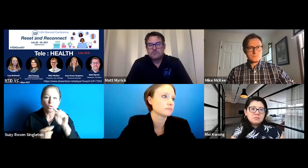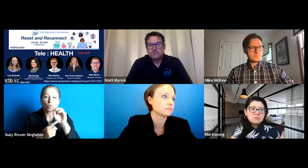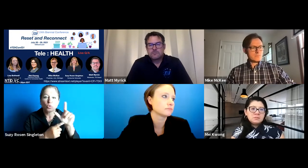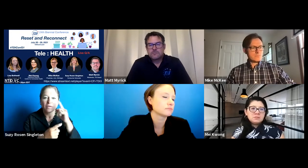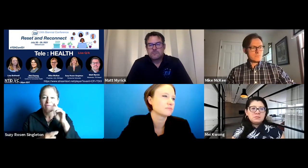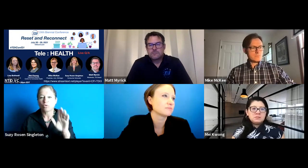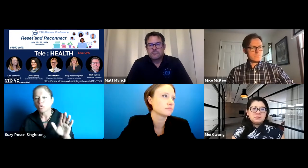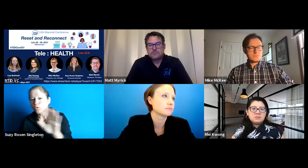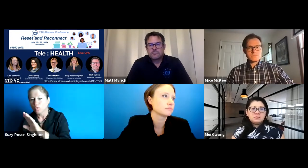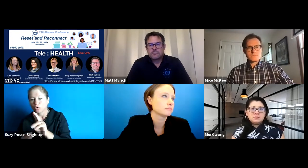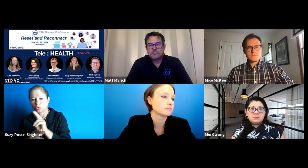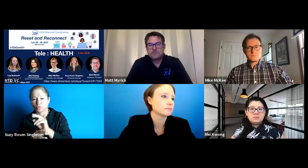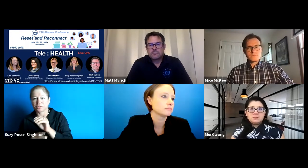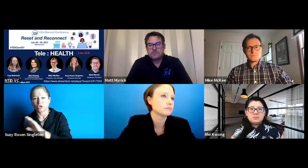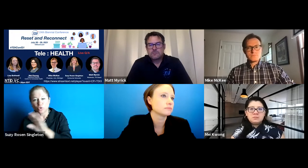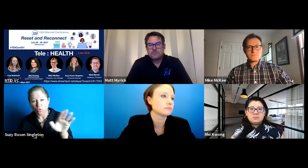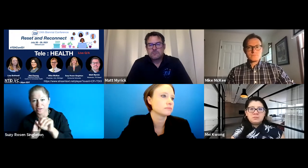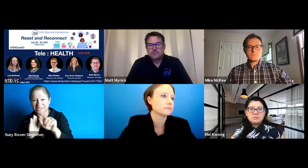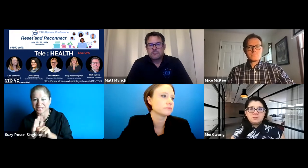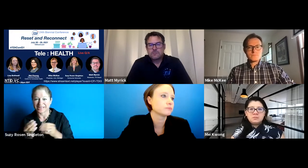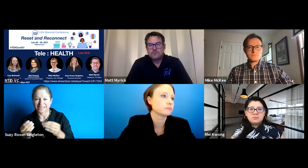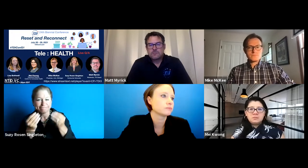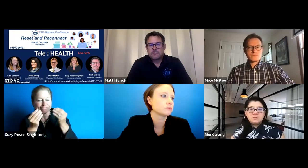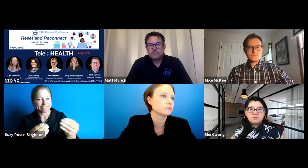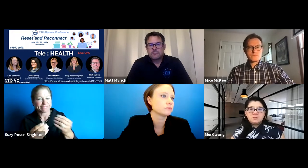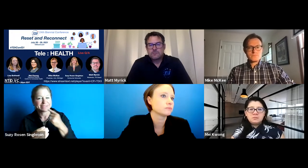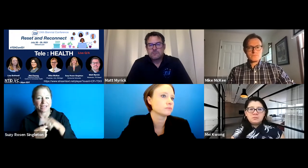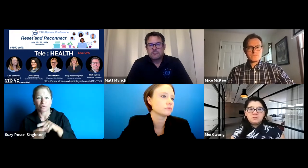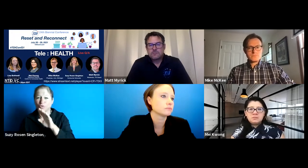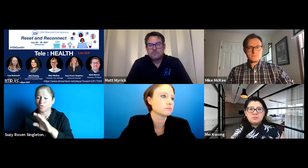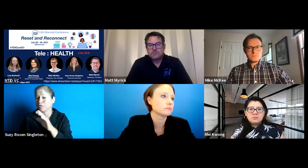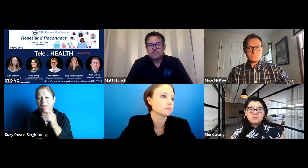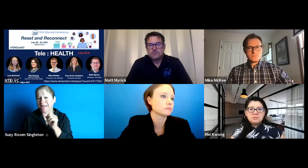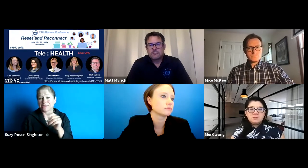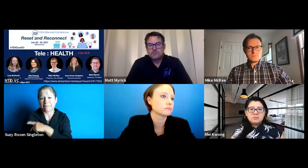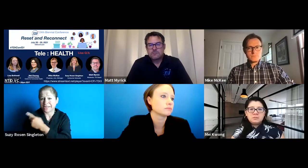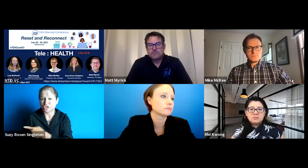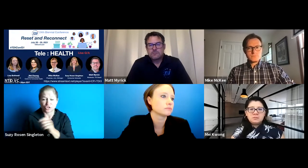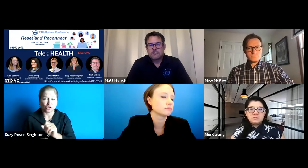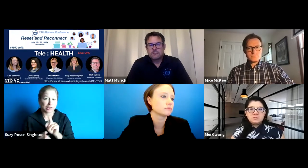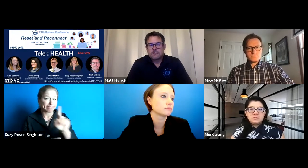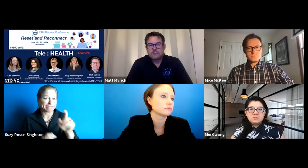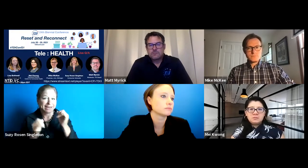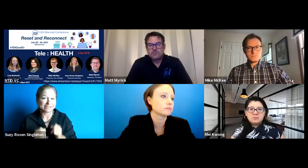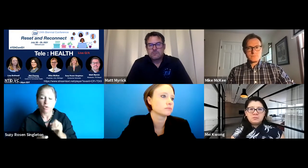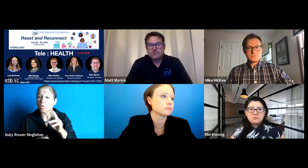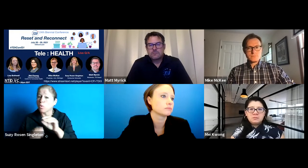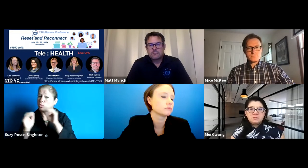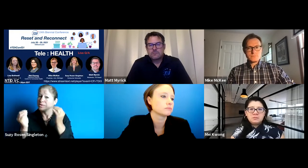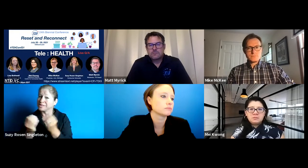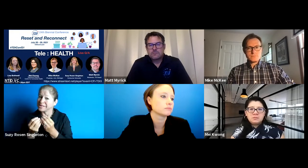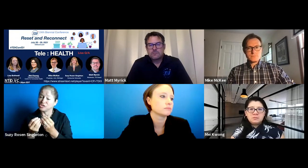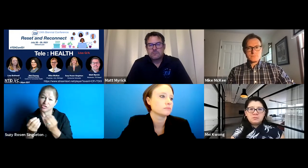of that. That's a possible tool for your use in your states, providing that